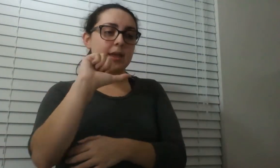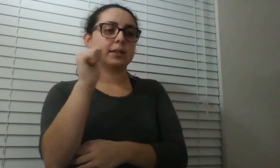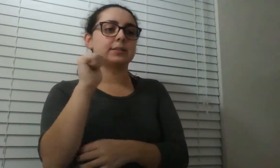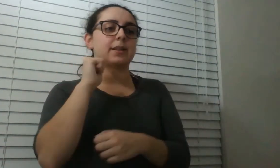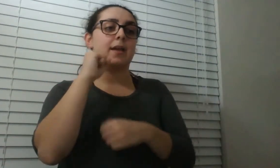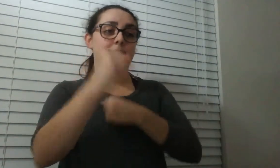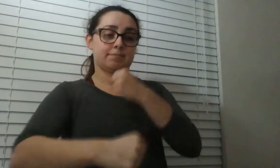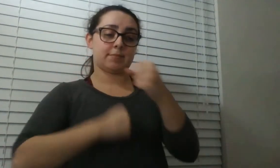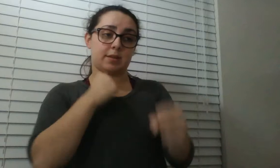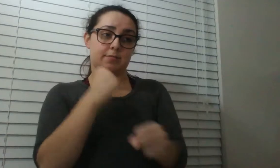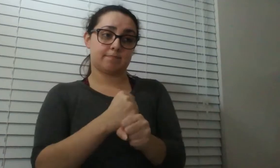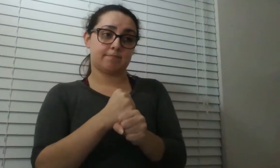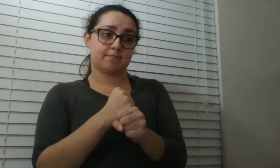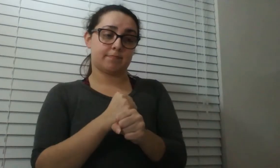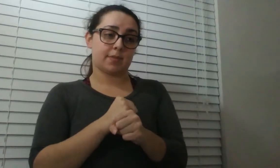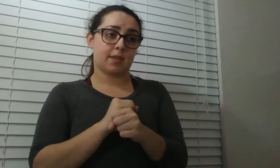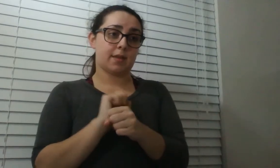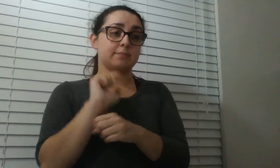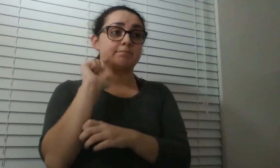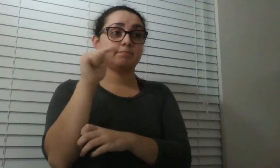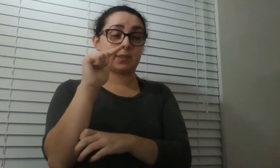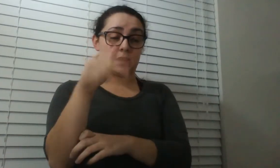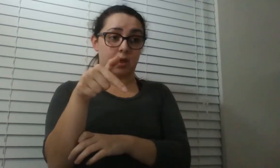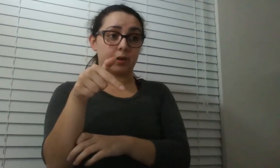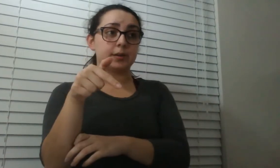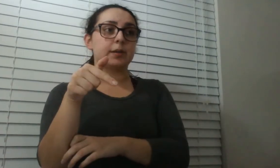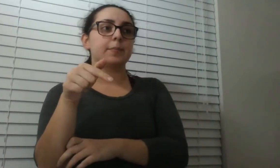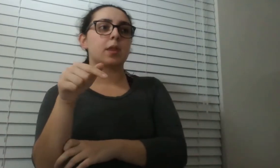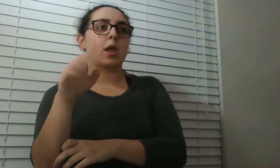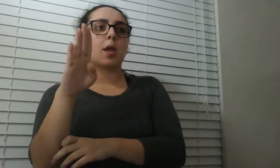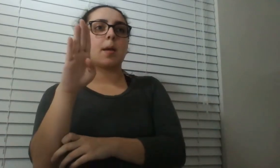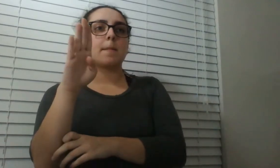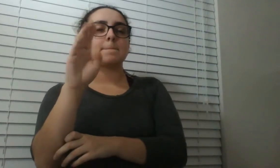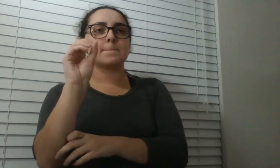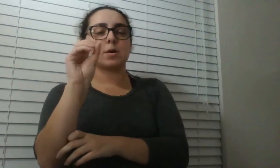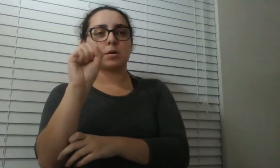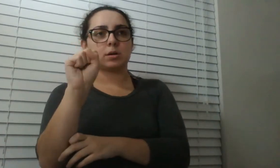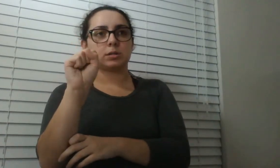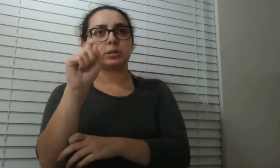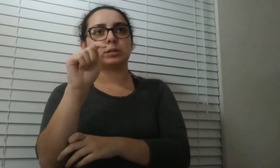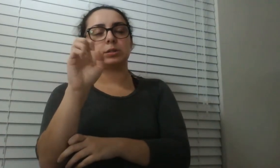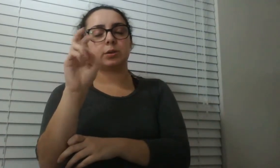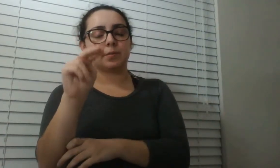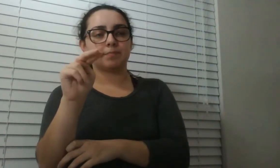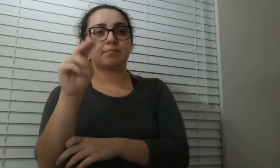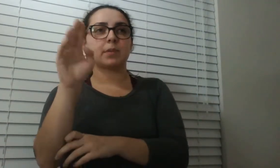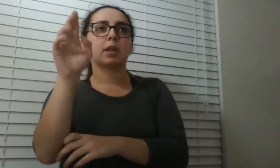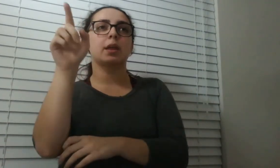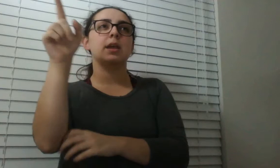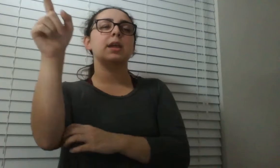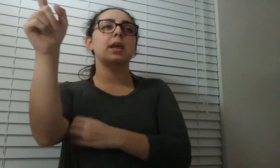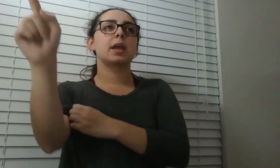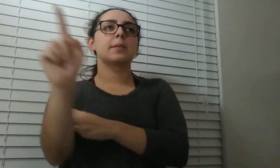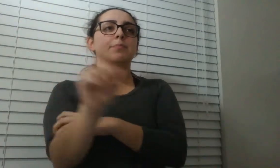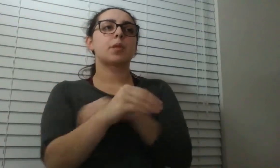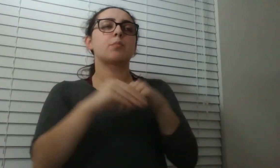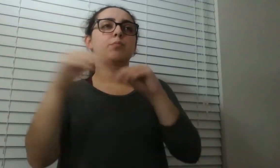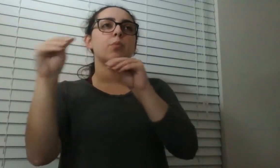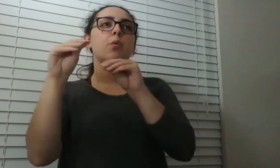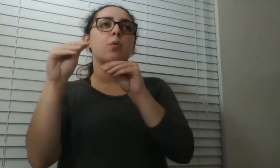I learned that my father had decided that the tree was planted too close to the house and that it would damage the foundation, and